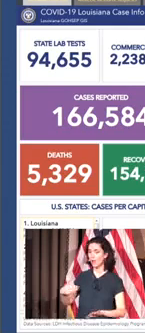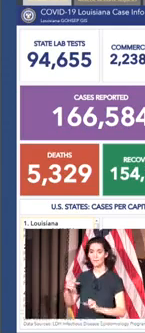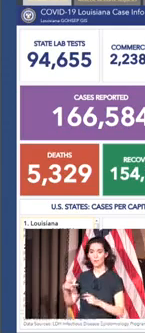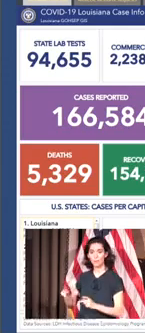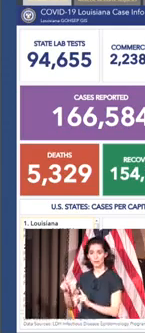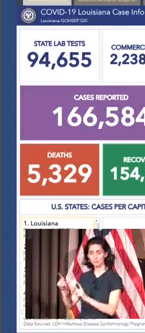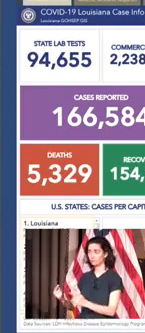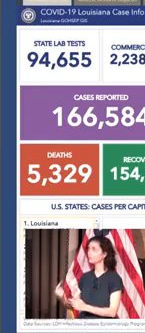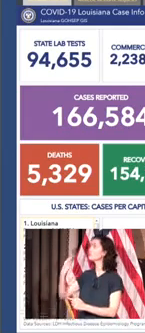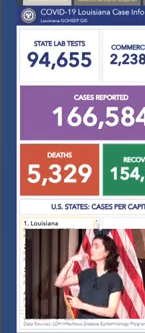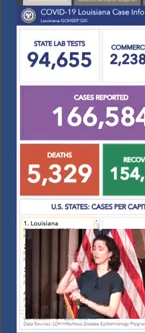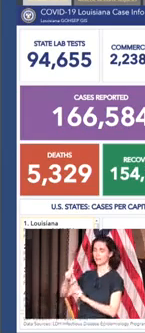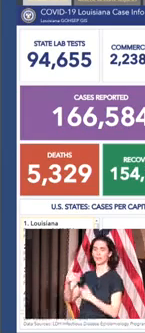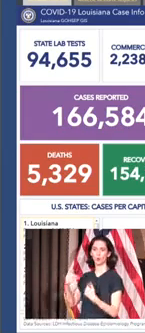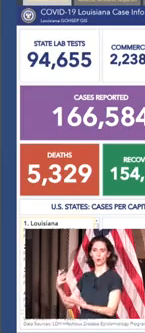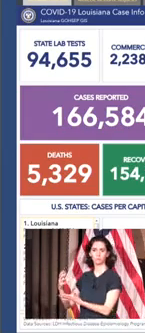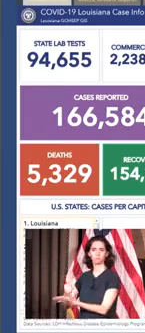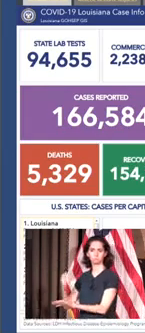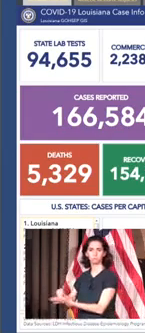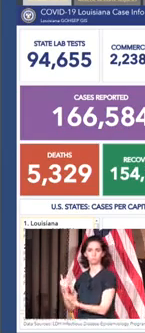be tested.